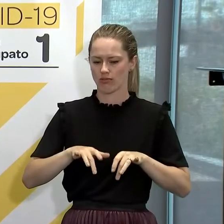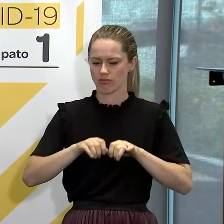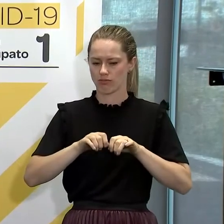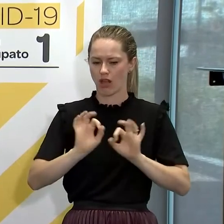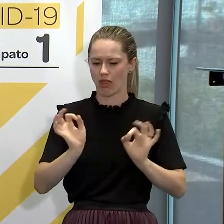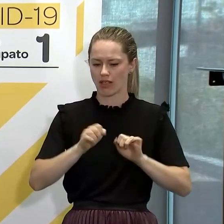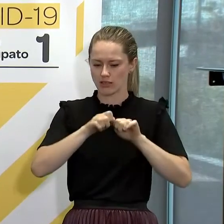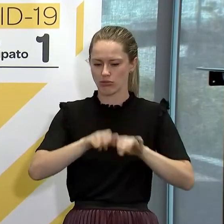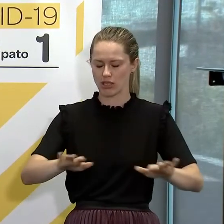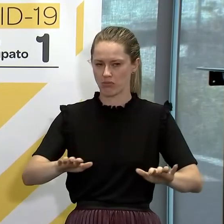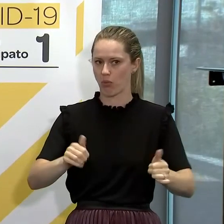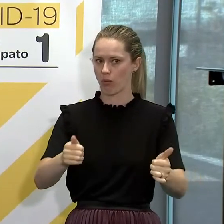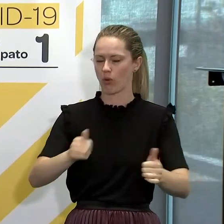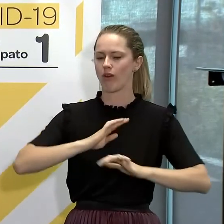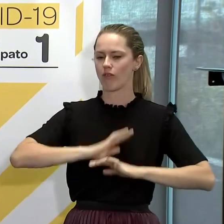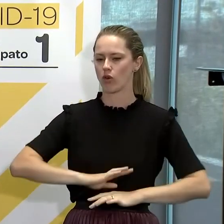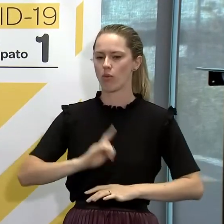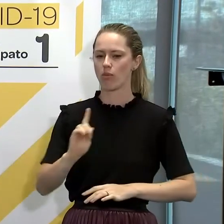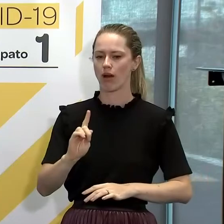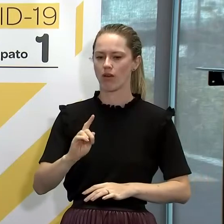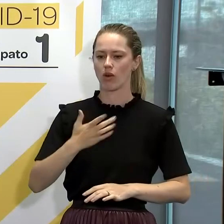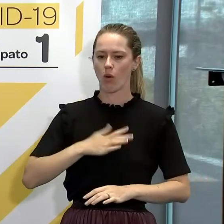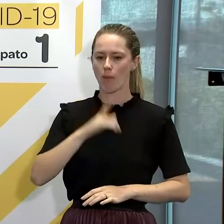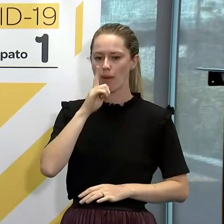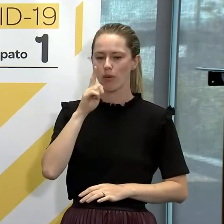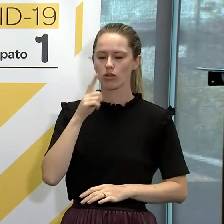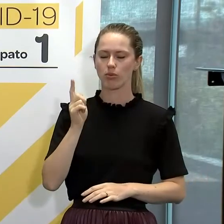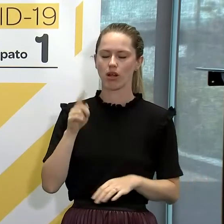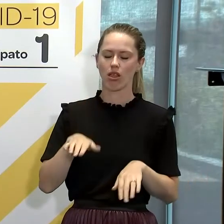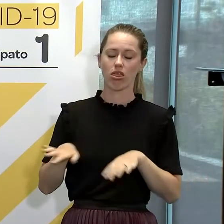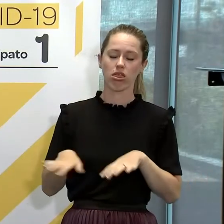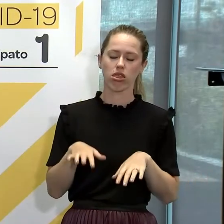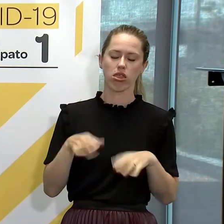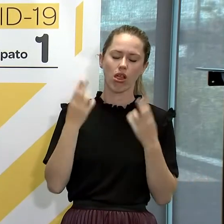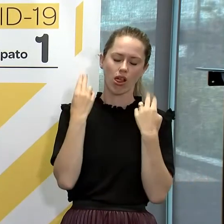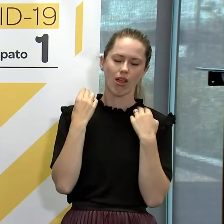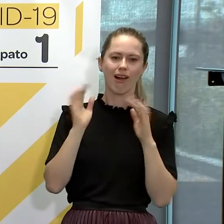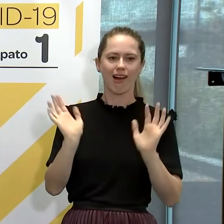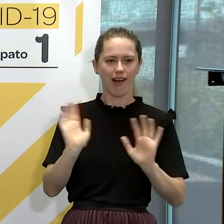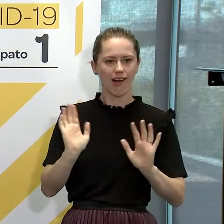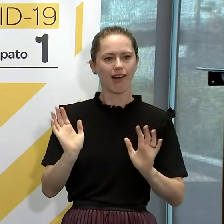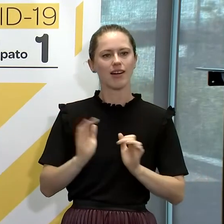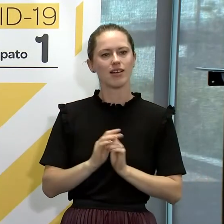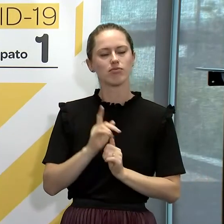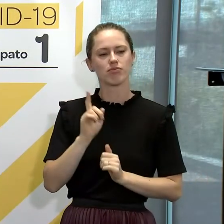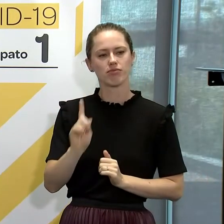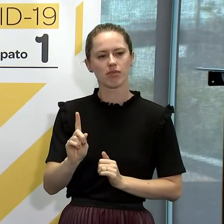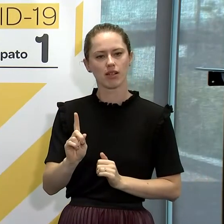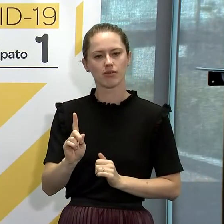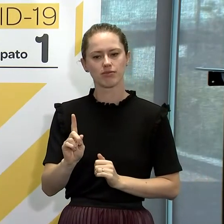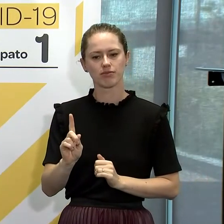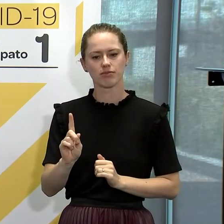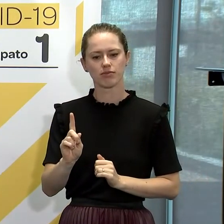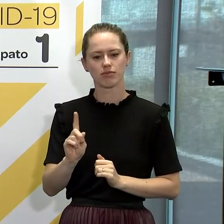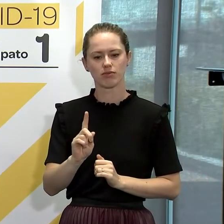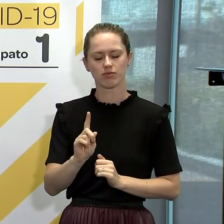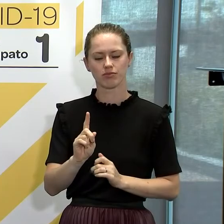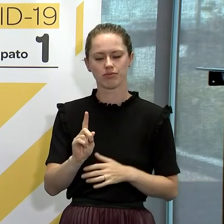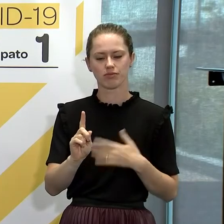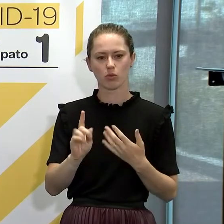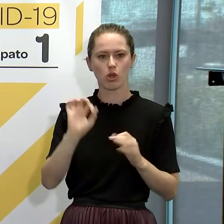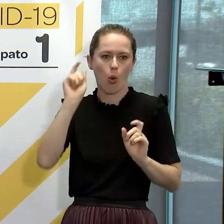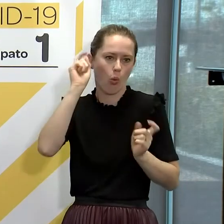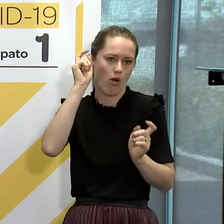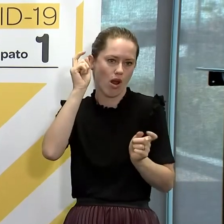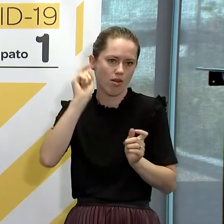we don't want to make people complacent, and we're certainly not complacent. But at the same time, we're not